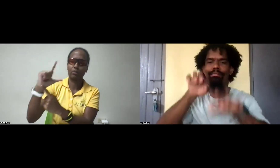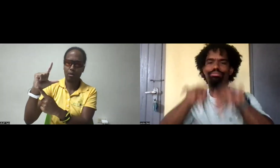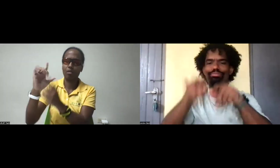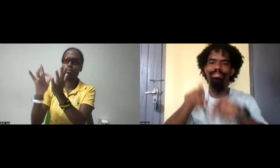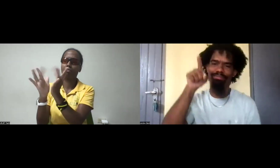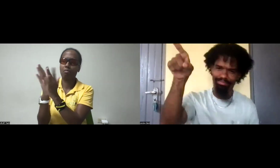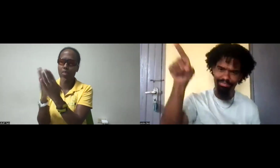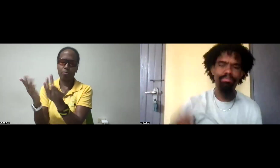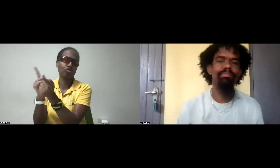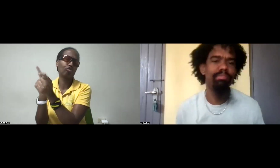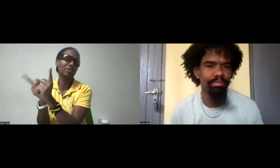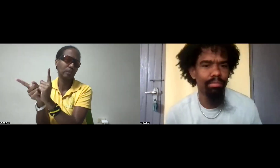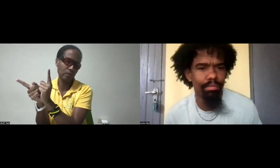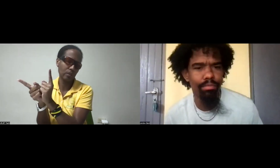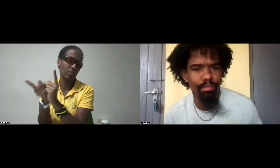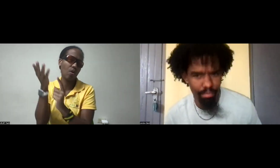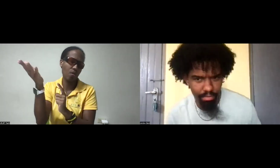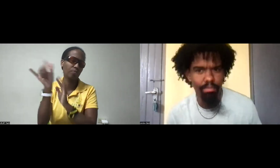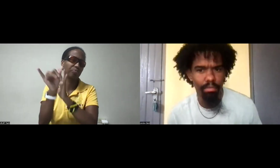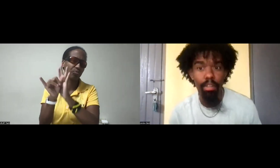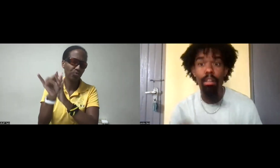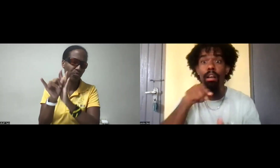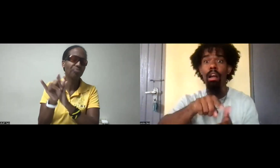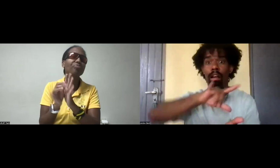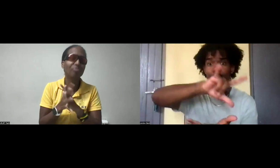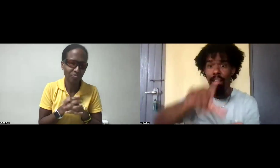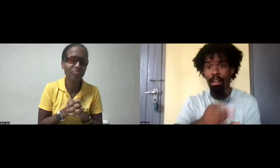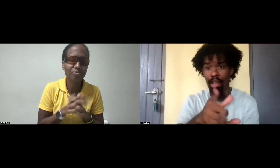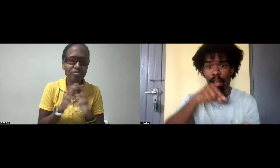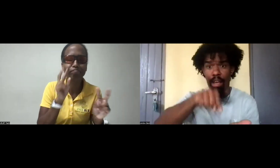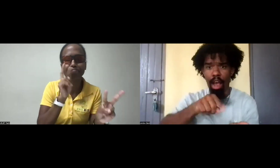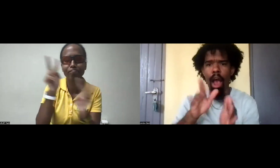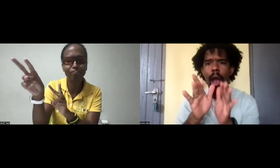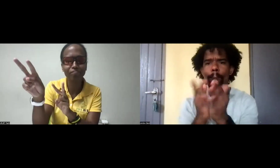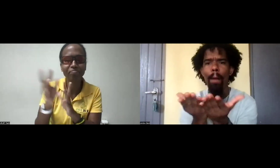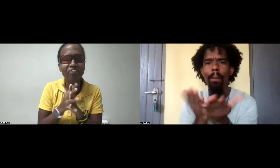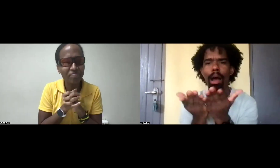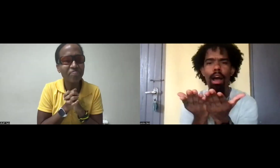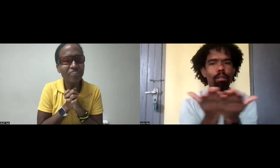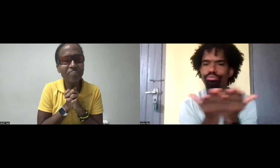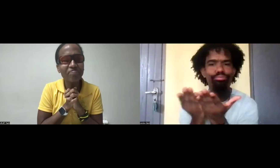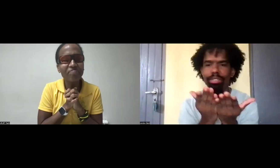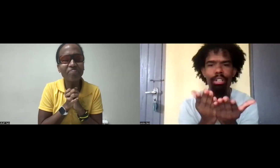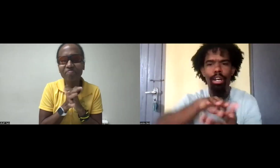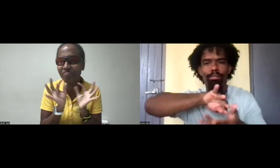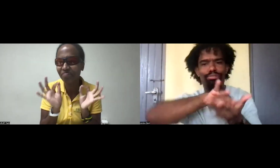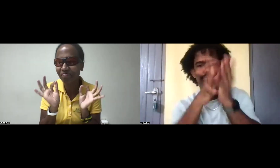so JSL Bible Translations, and it's there on YouTube. All right, so you can watch it.